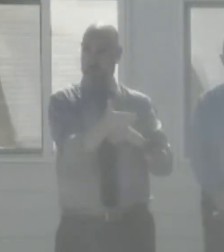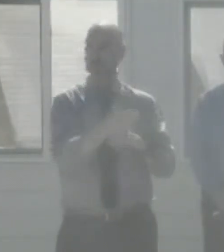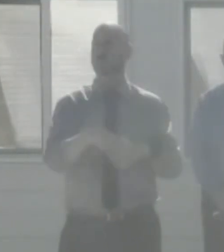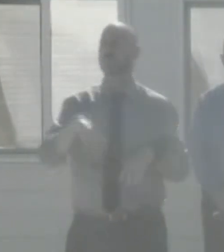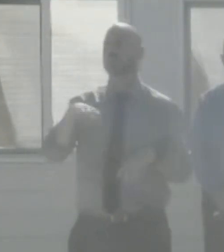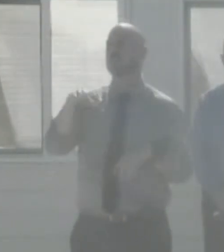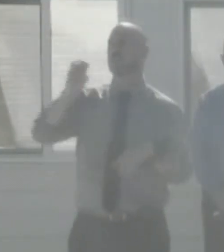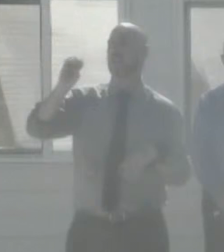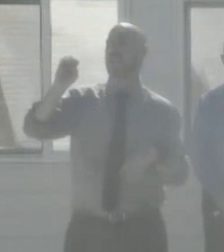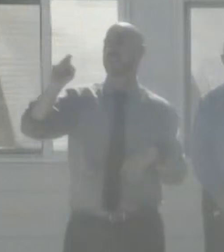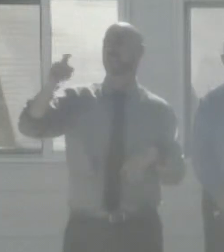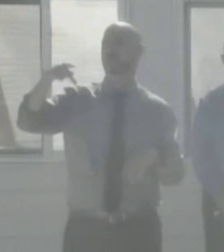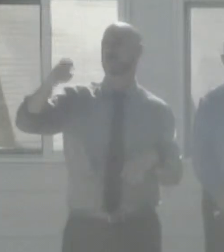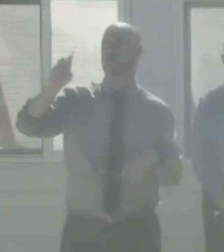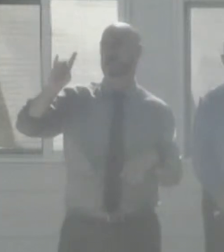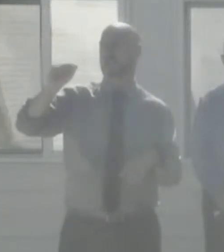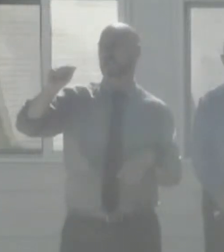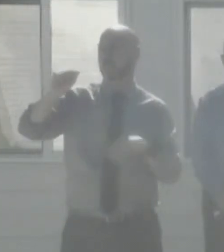temporary shelter.